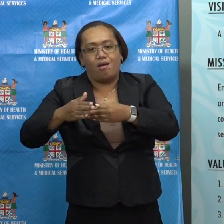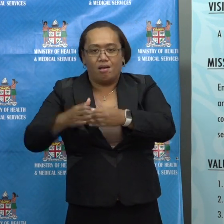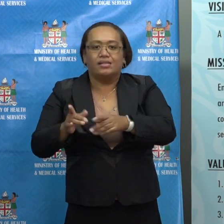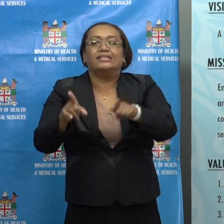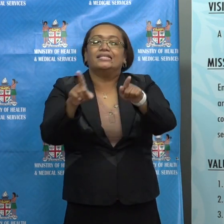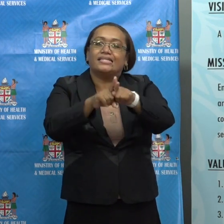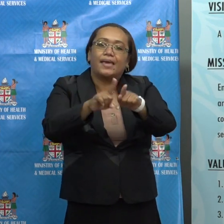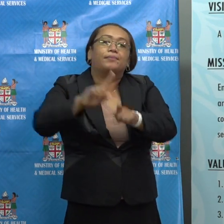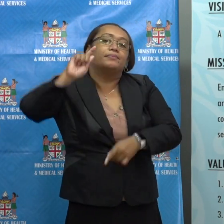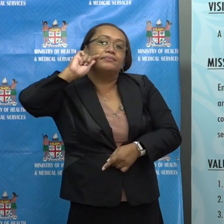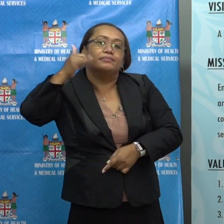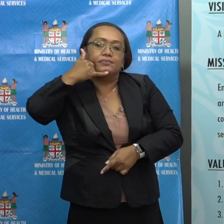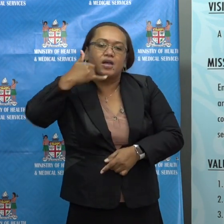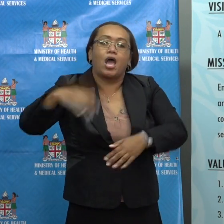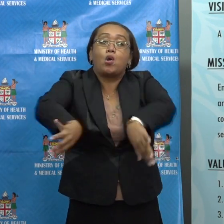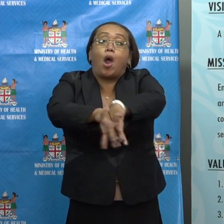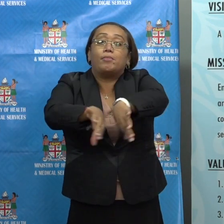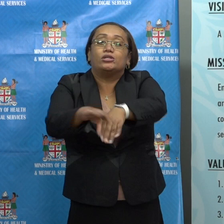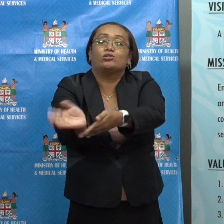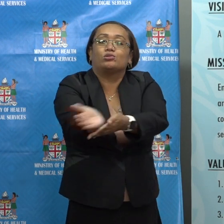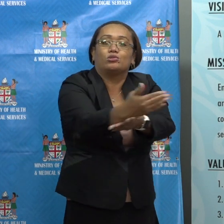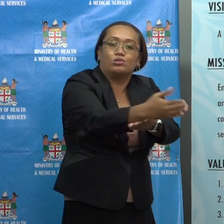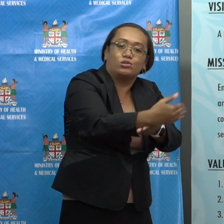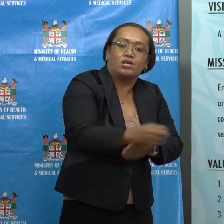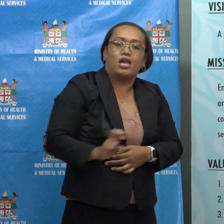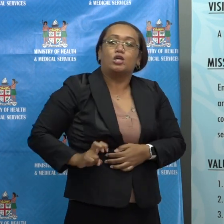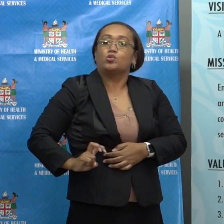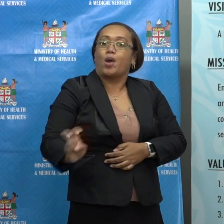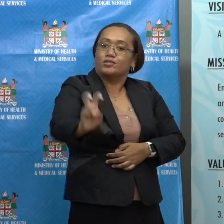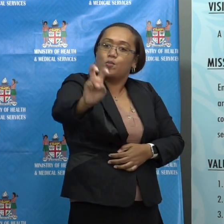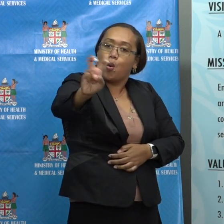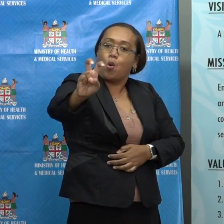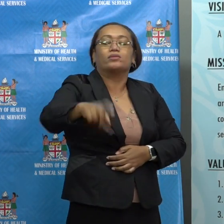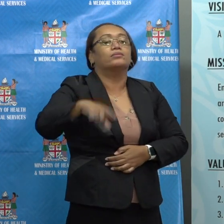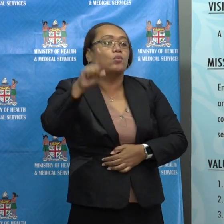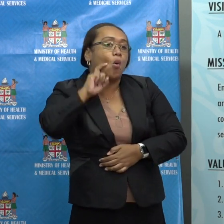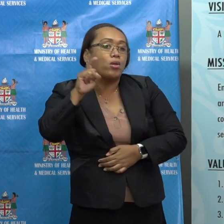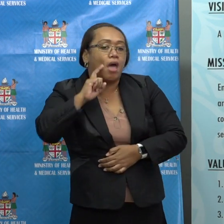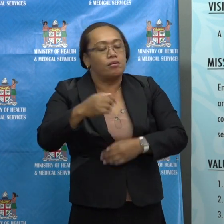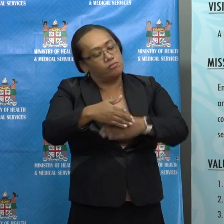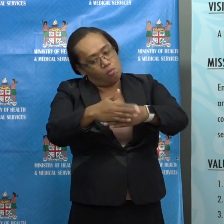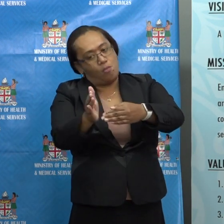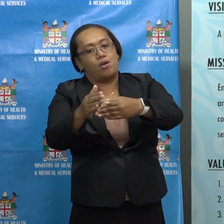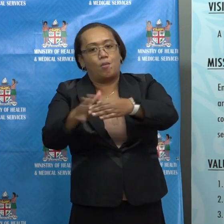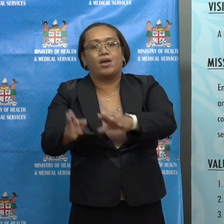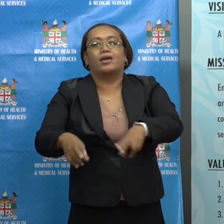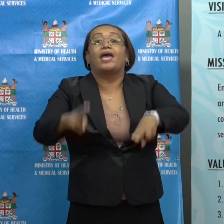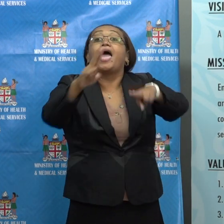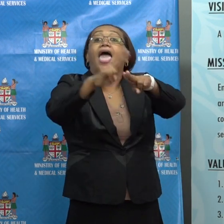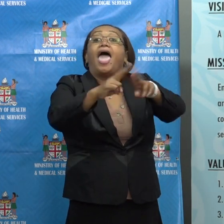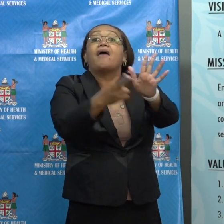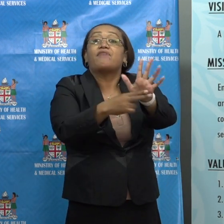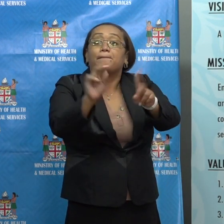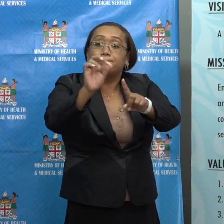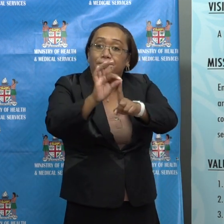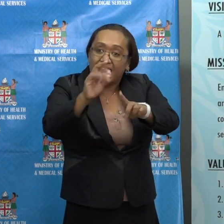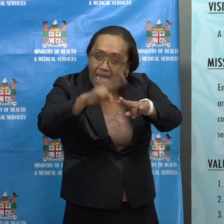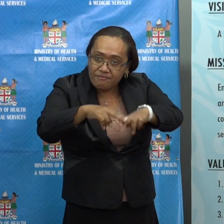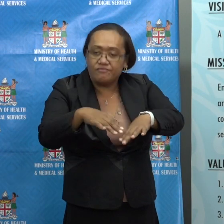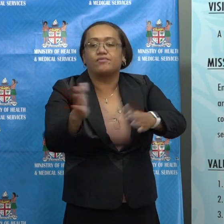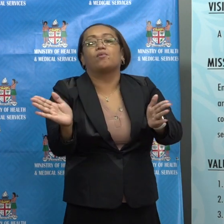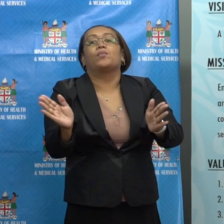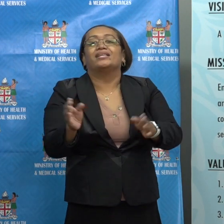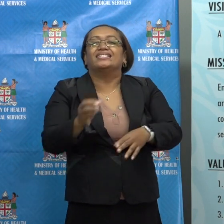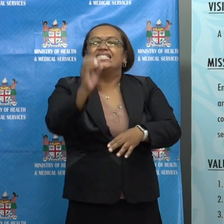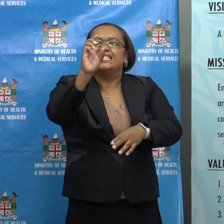telecommunications, garbage collection, transport services, water and sewage services, FNPF and FRCS, civil